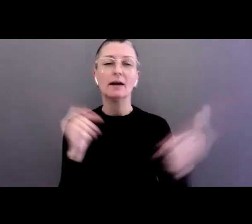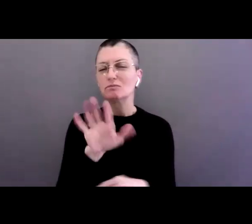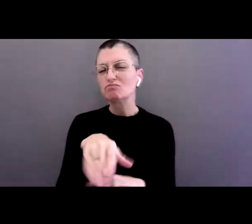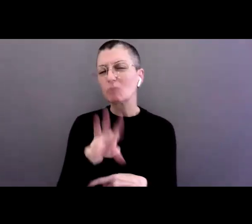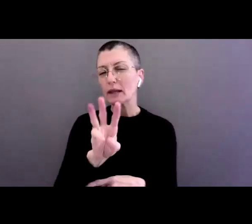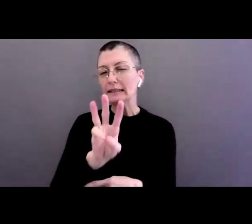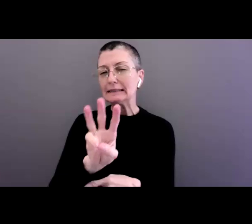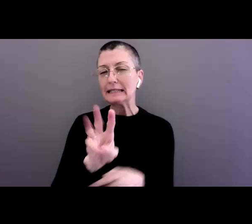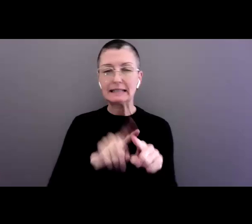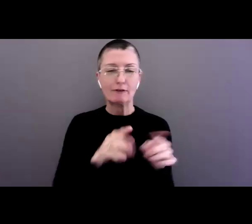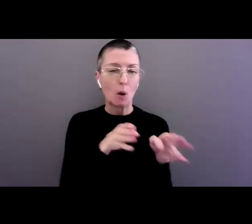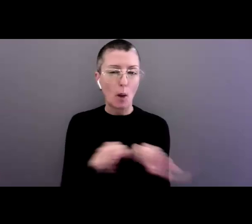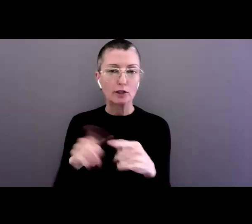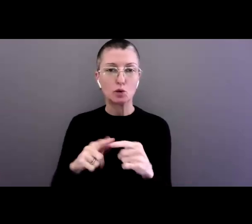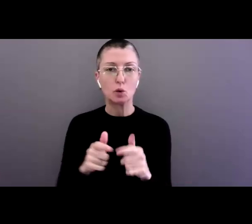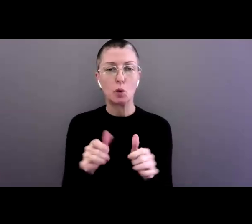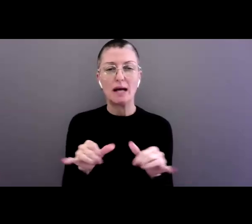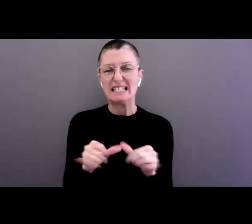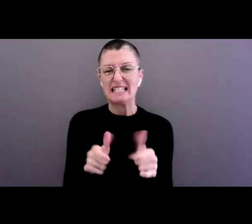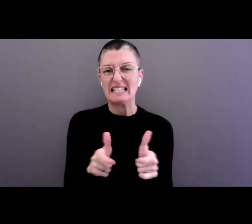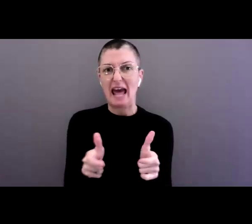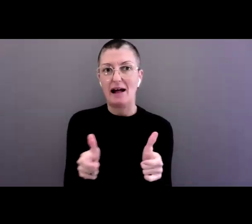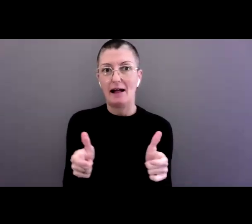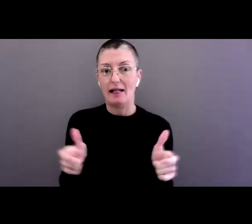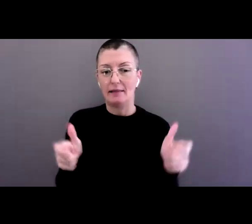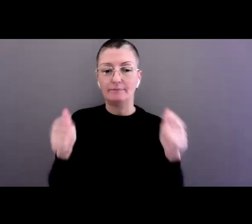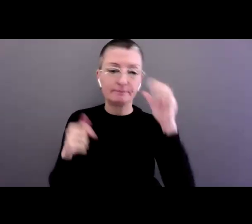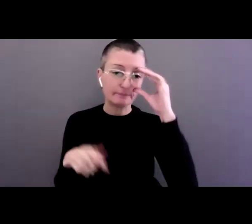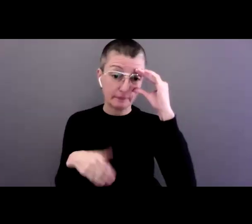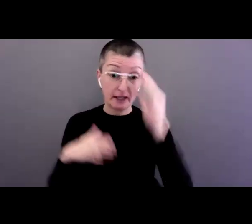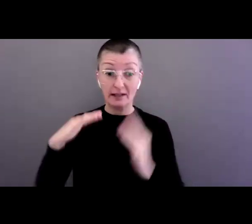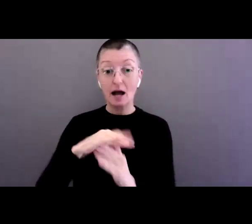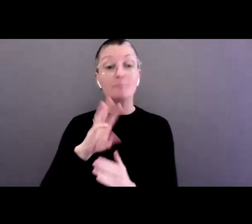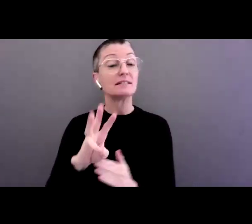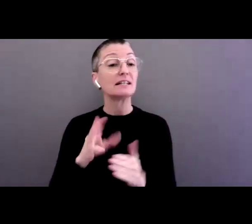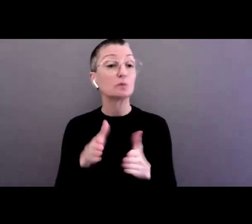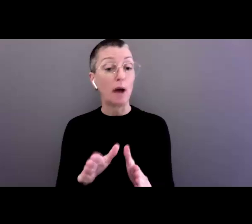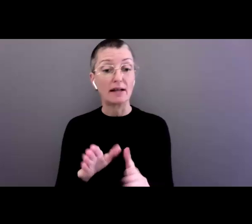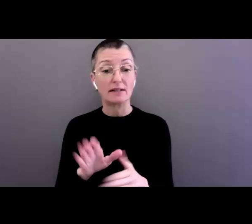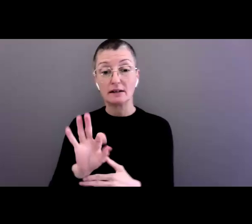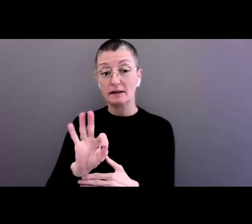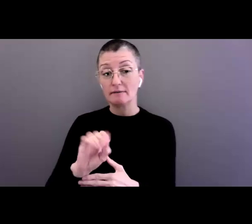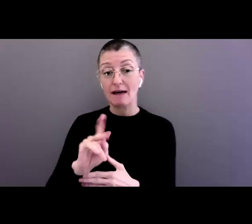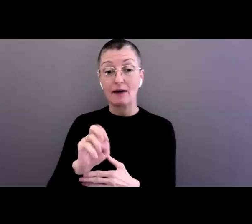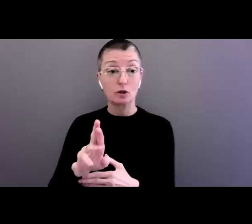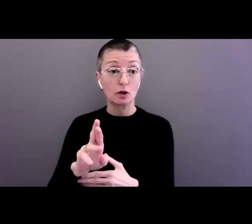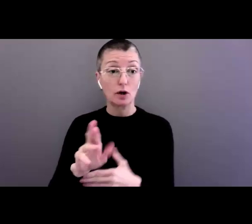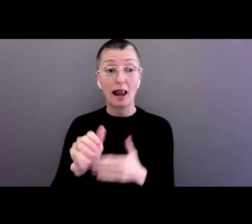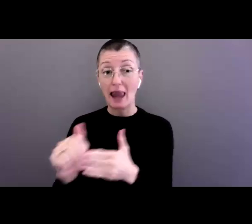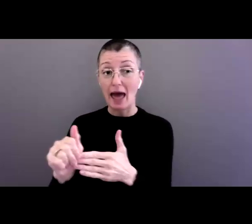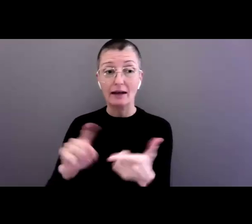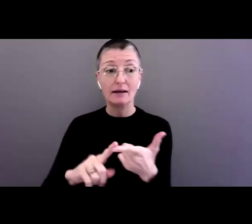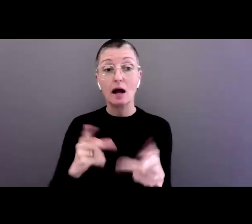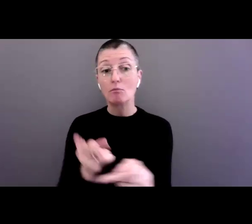people like to try to scale that I have here on the screen. The top 6 ways are founder-led, product-led,